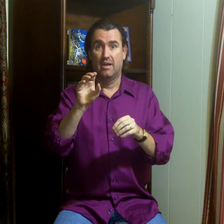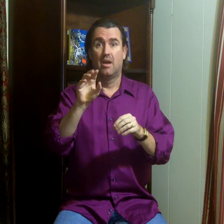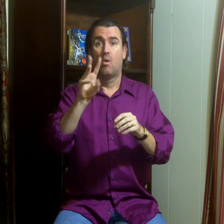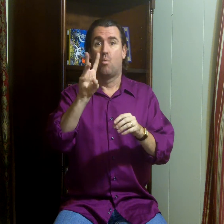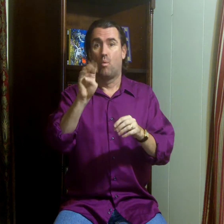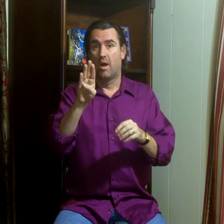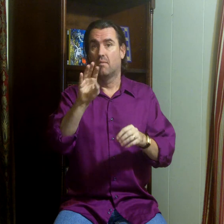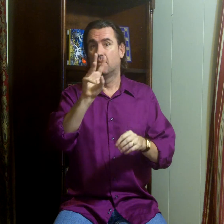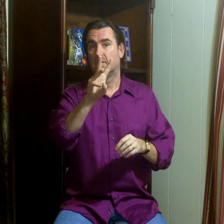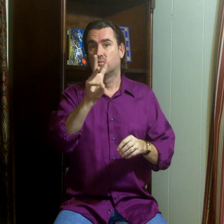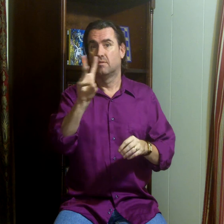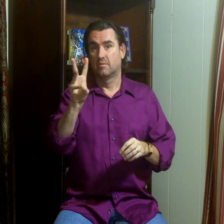www.classroominterpreting.org,